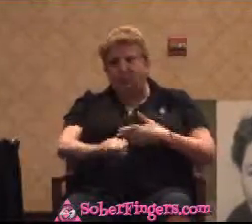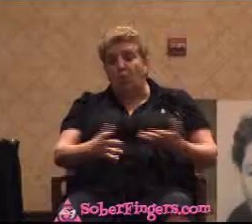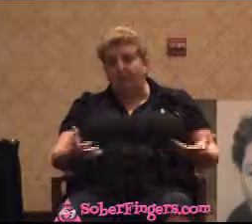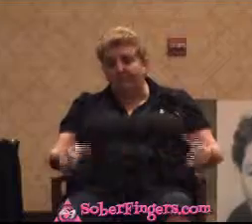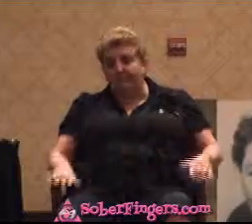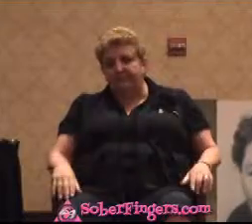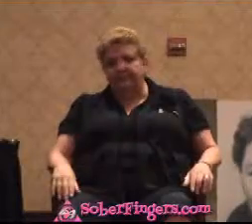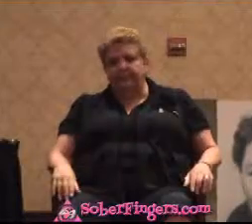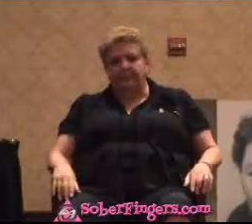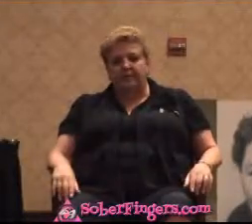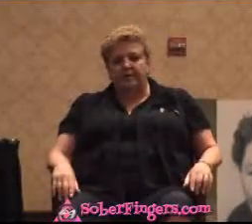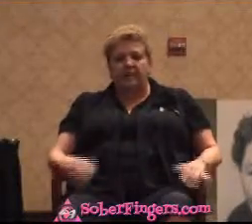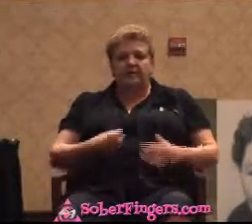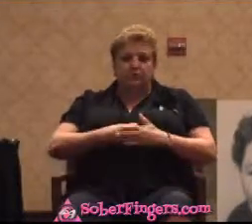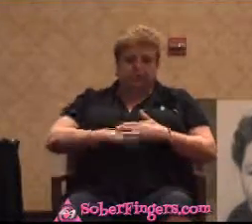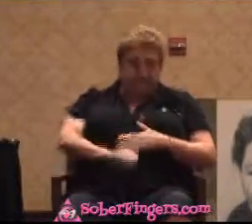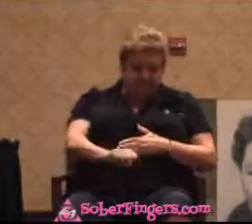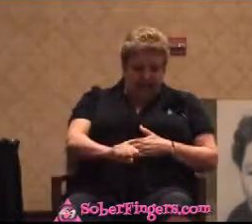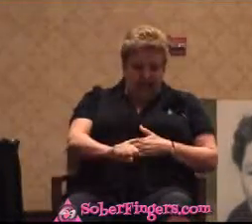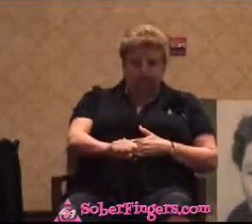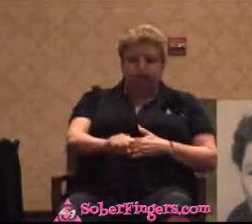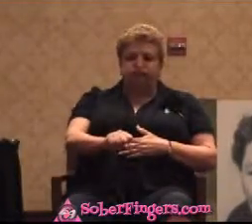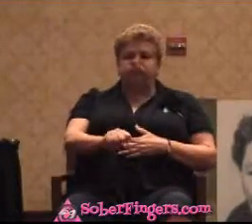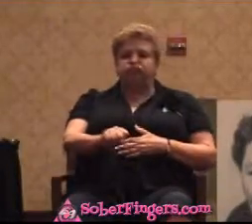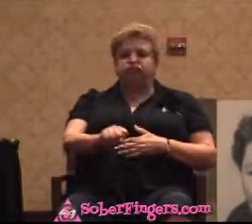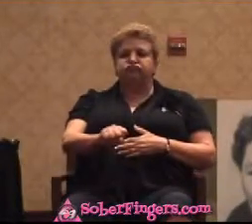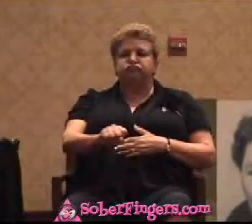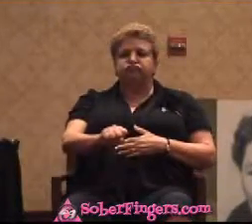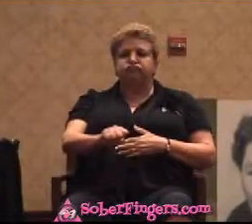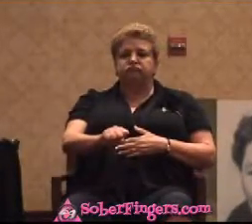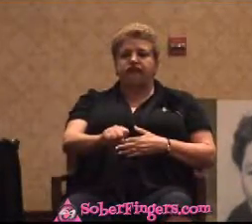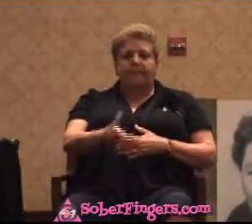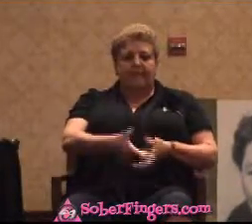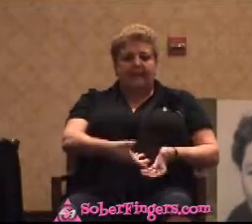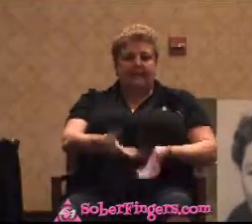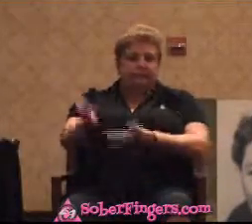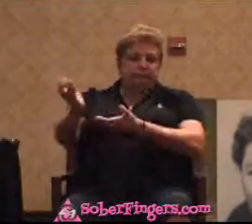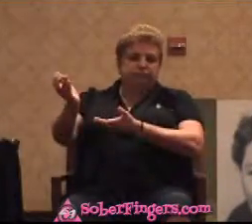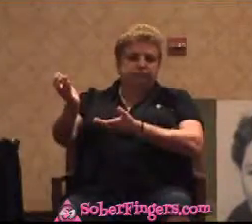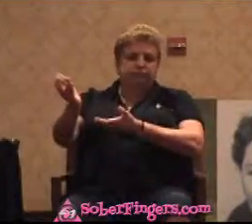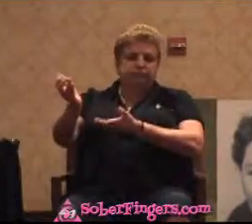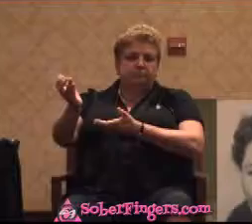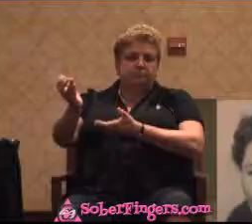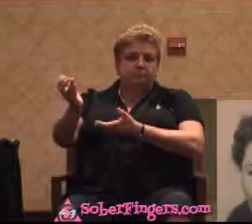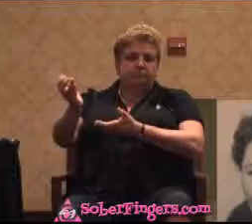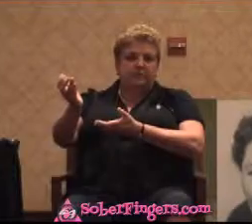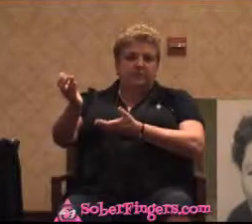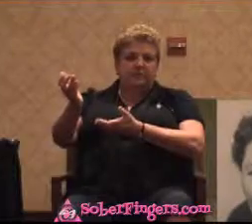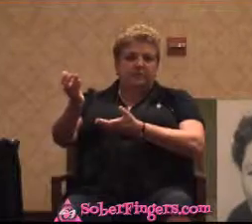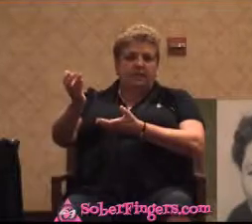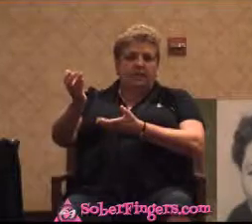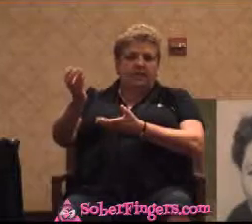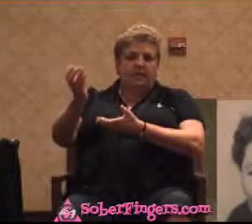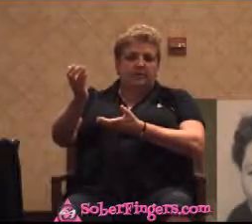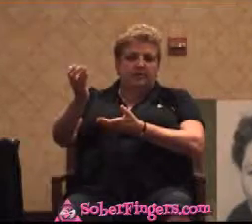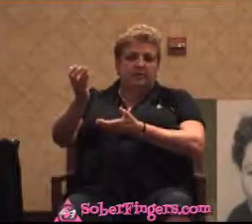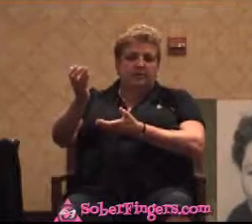And she comes out, and they get her, and they take her to nursery, and they take me to